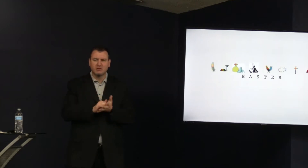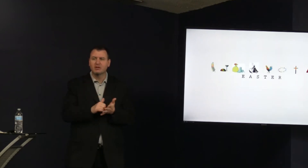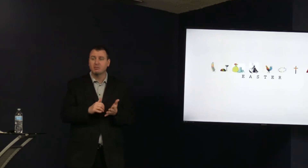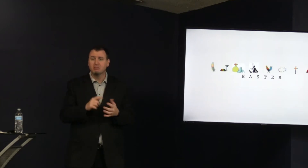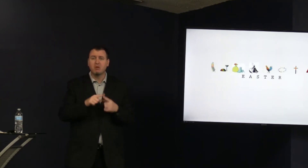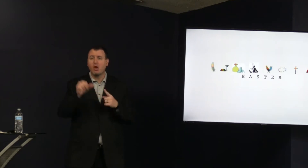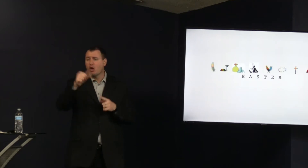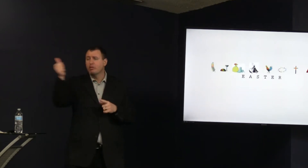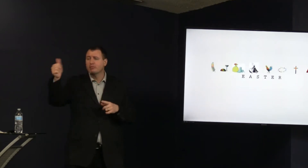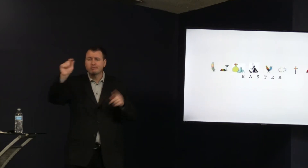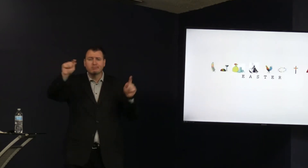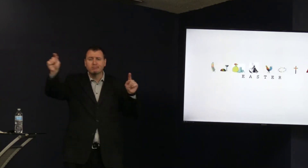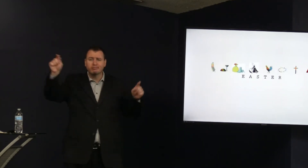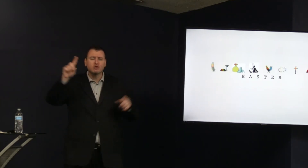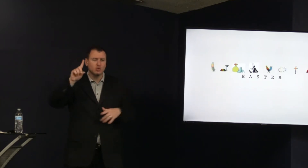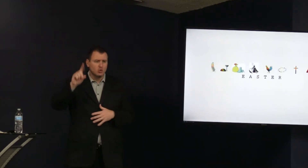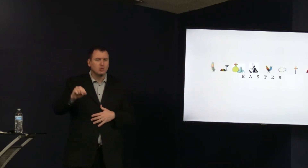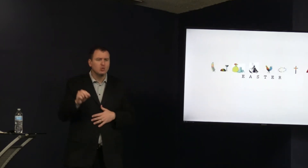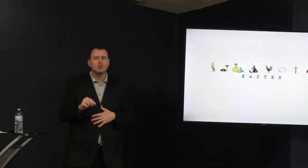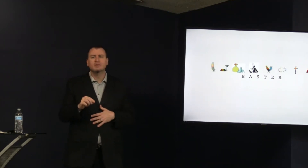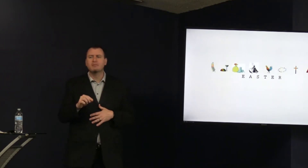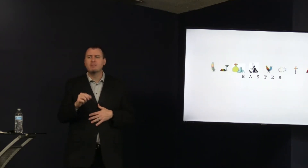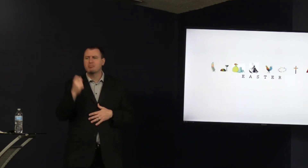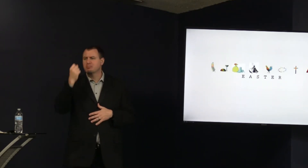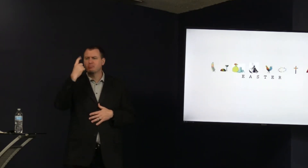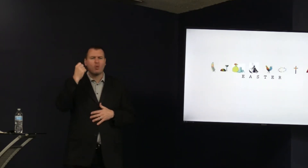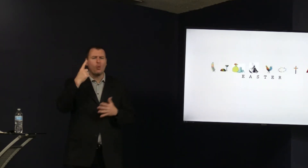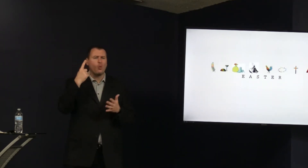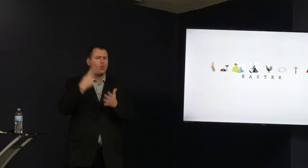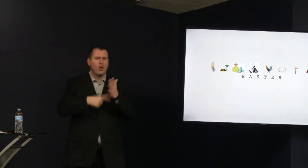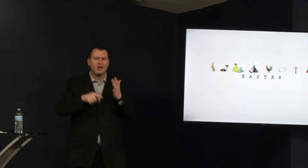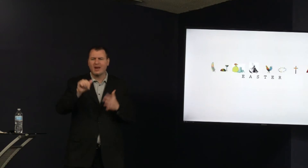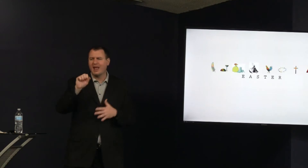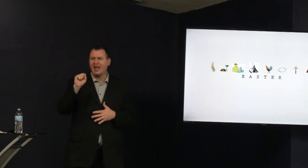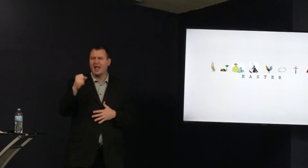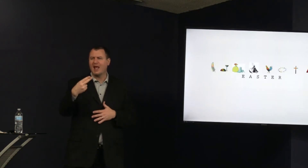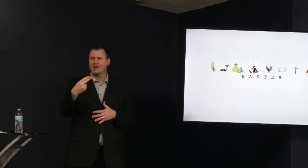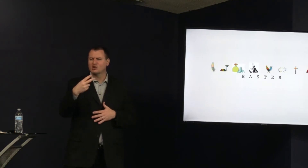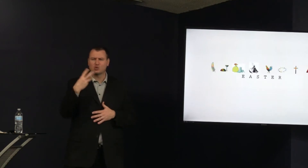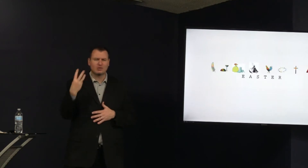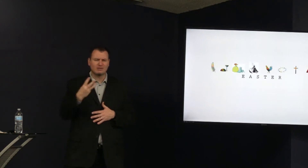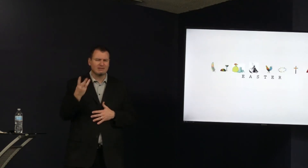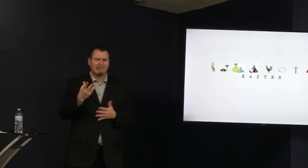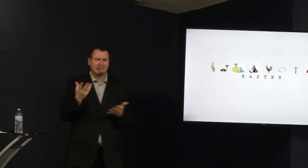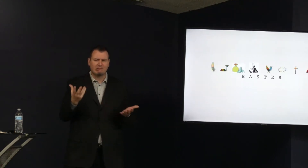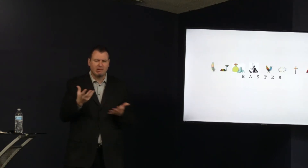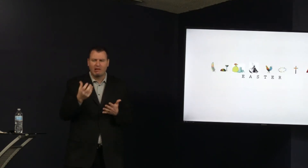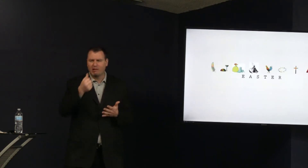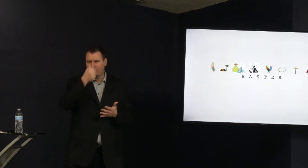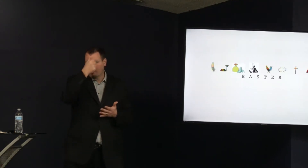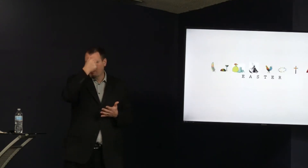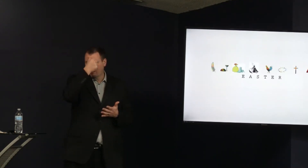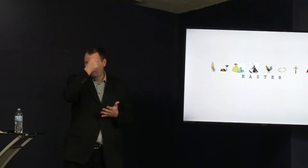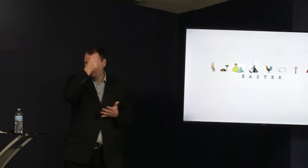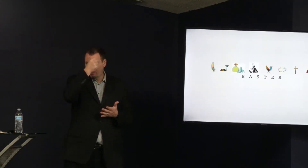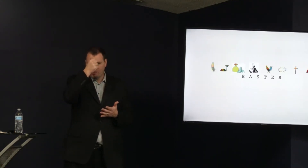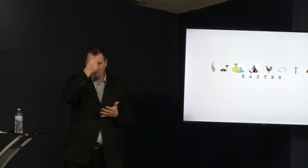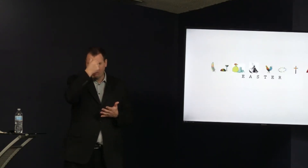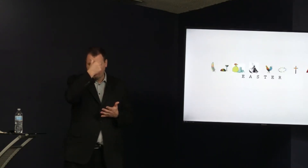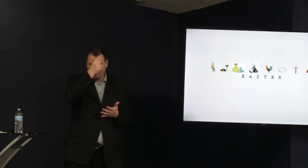that. We just don't practice that. There are others who do. So what is Ash Wednesday